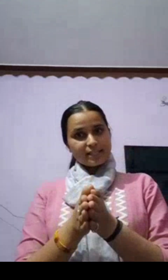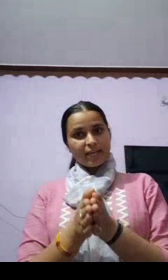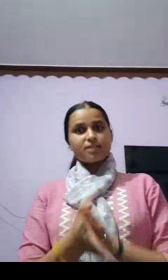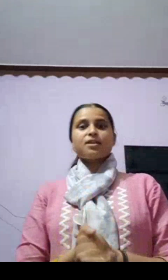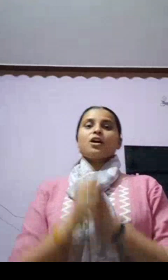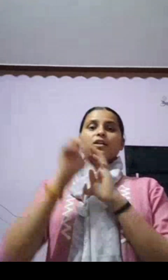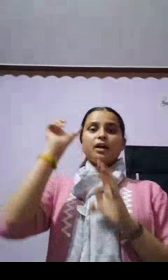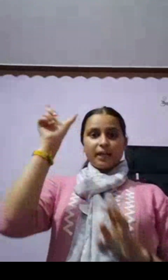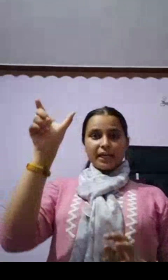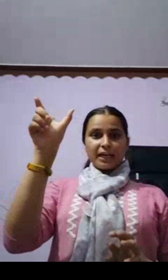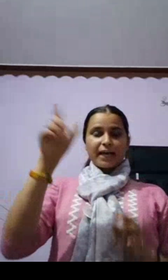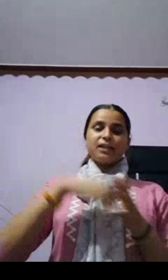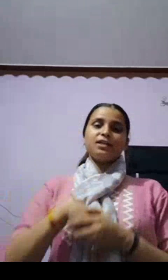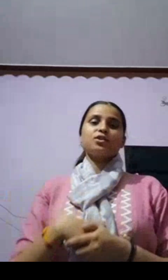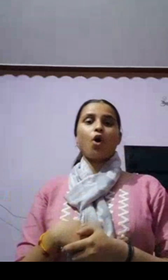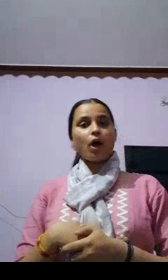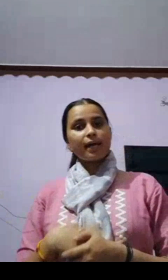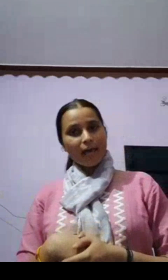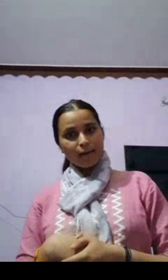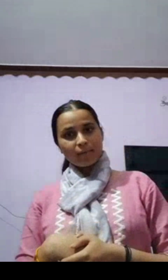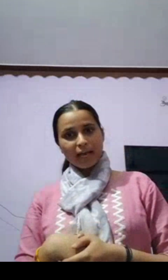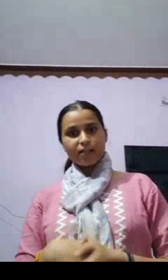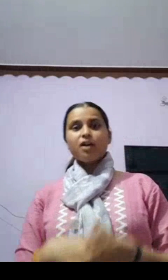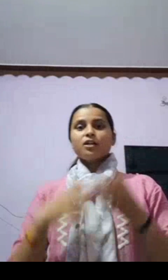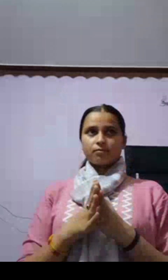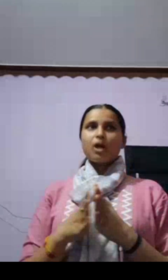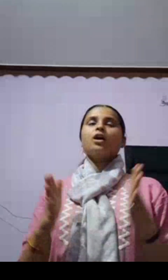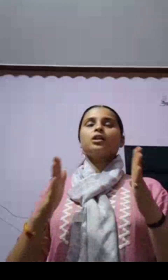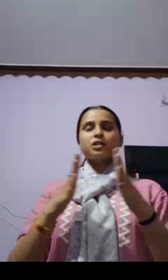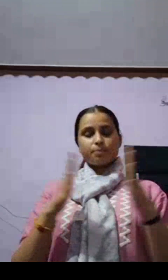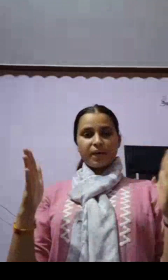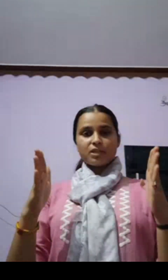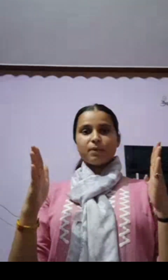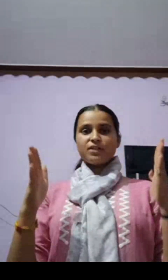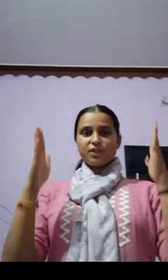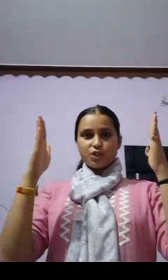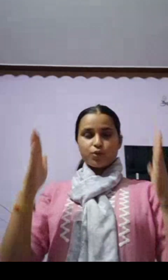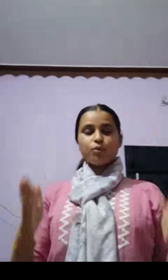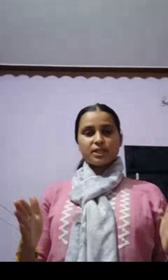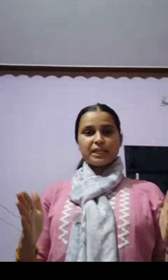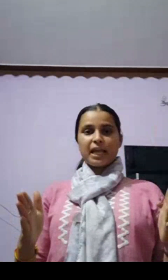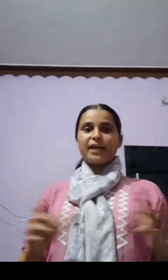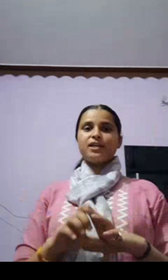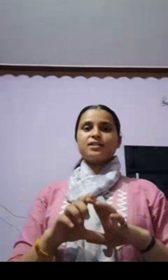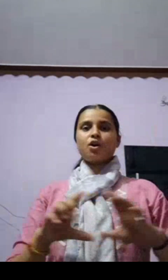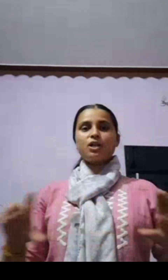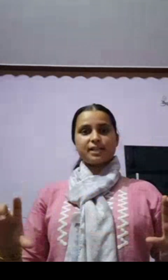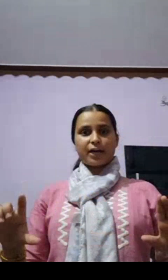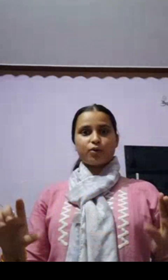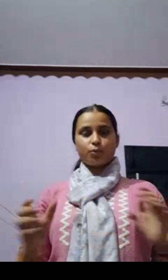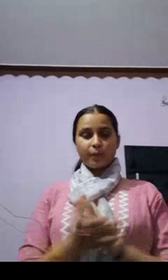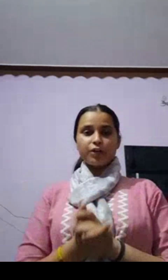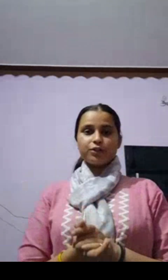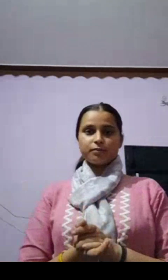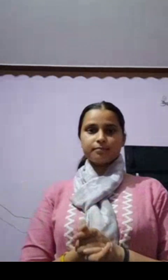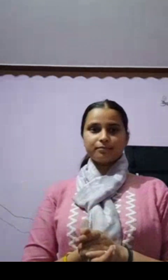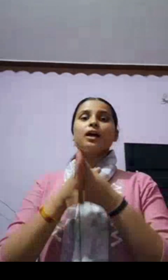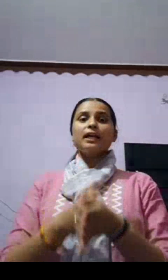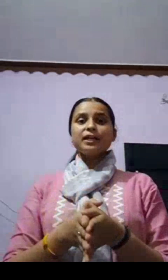dissects the A line is called M line. The space between two Z line is called sarcomere. Let's